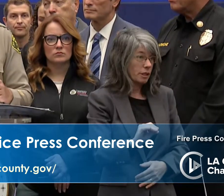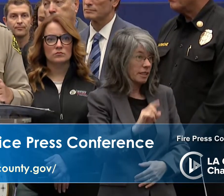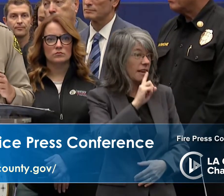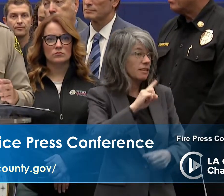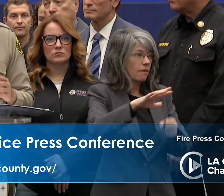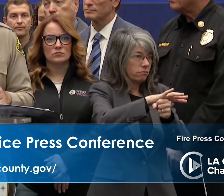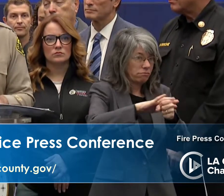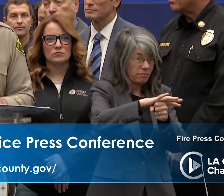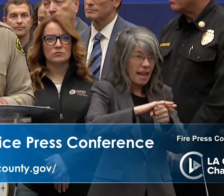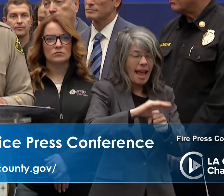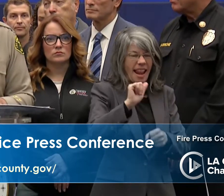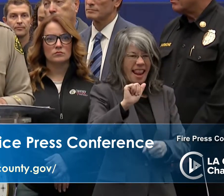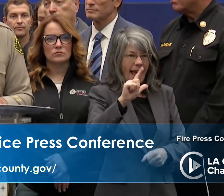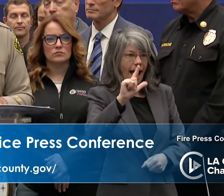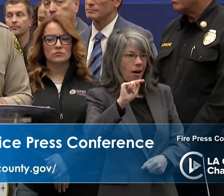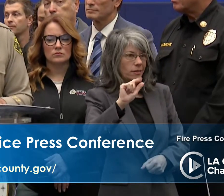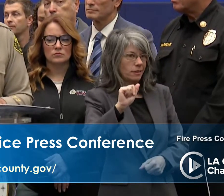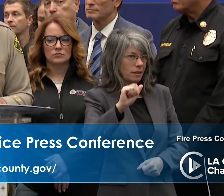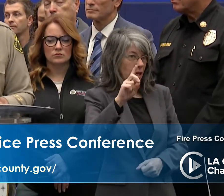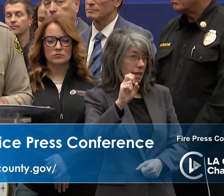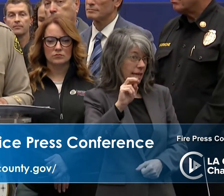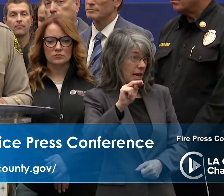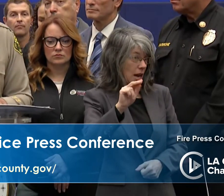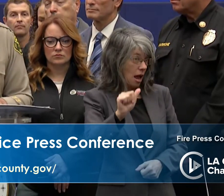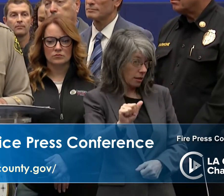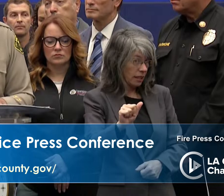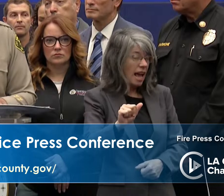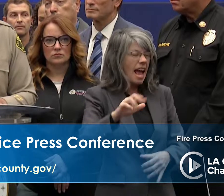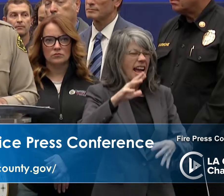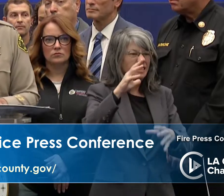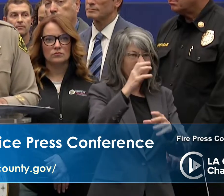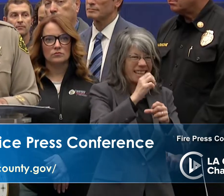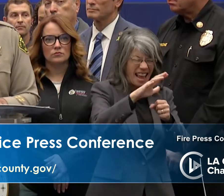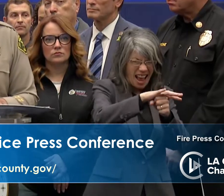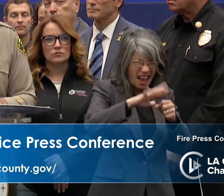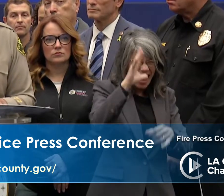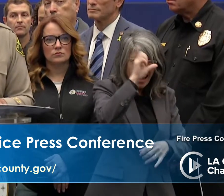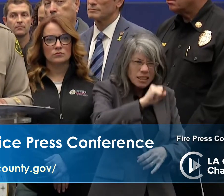area in Altadena. That is an estimate of